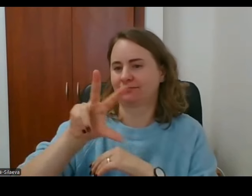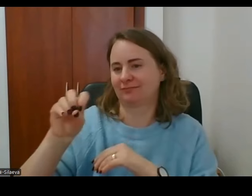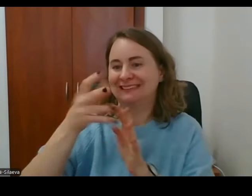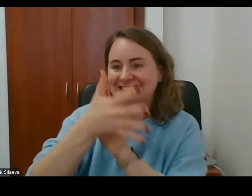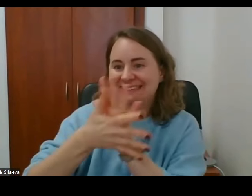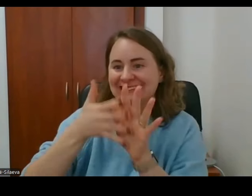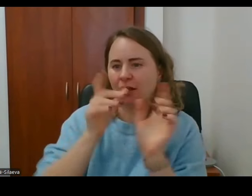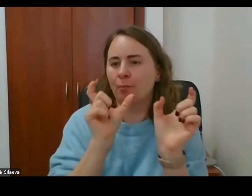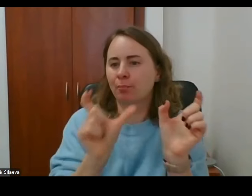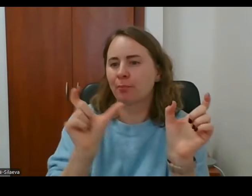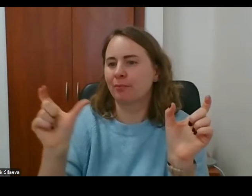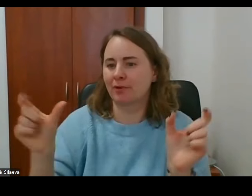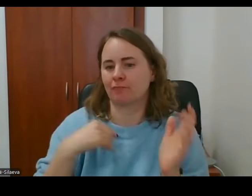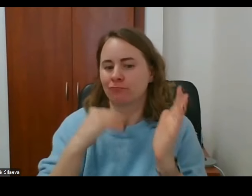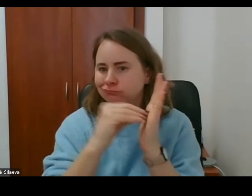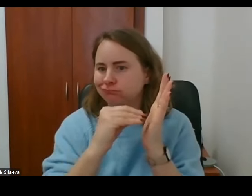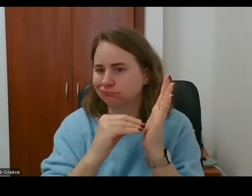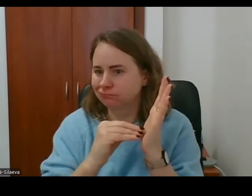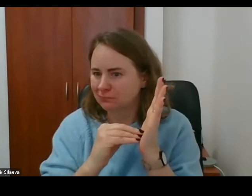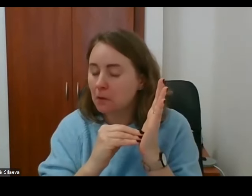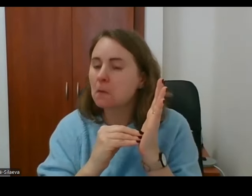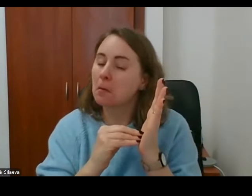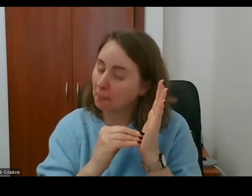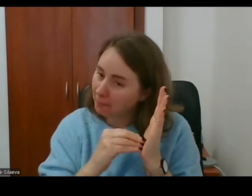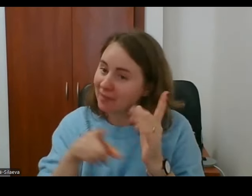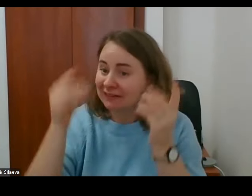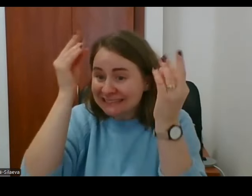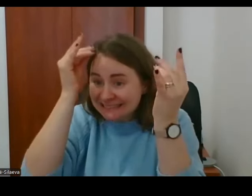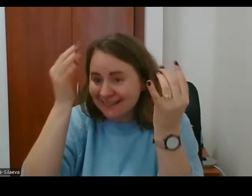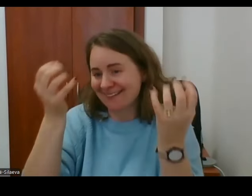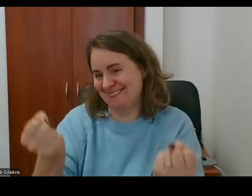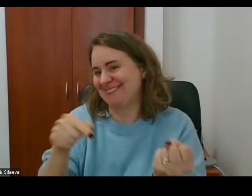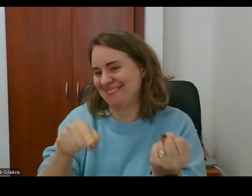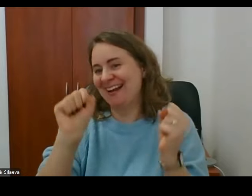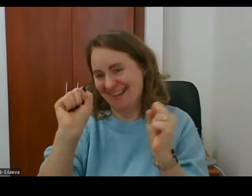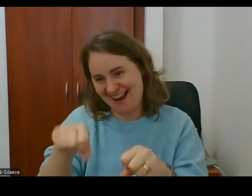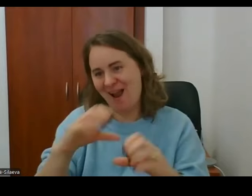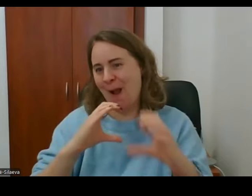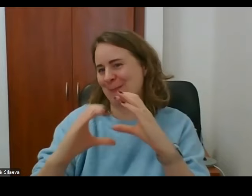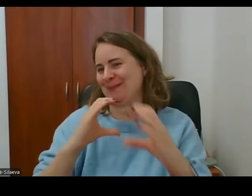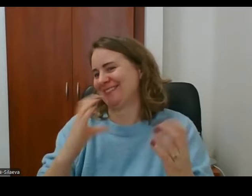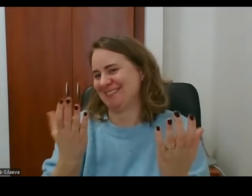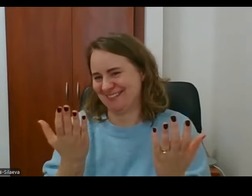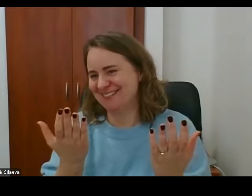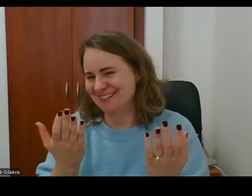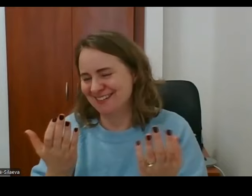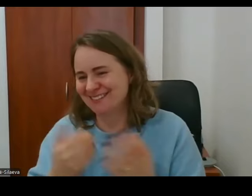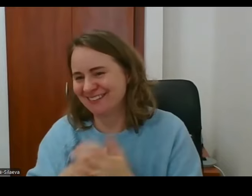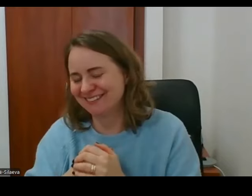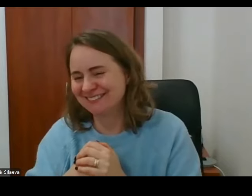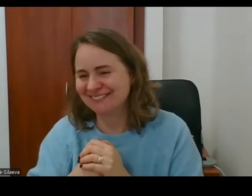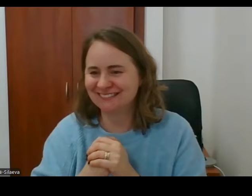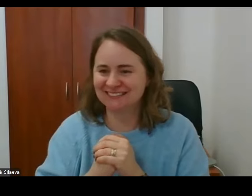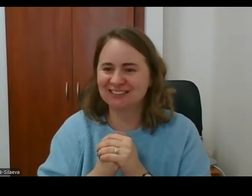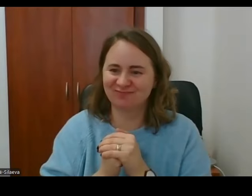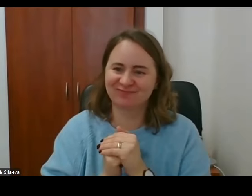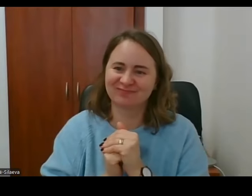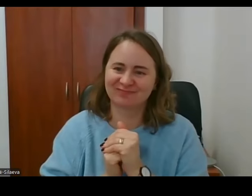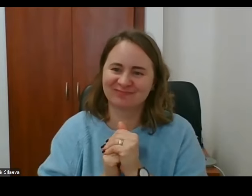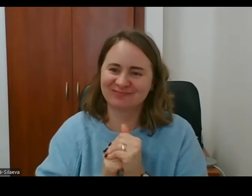age of 1 year old, she already had 30 words, vocabulary. So we had